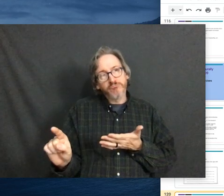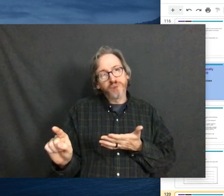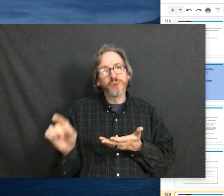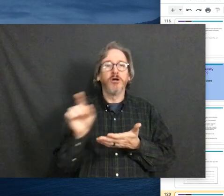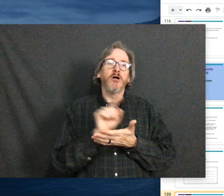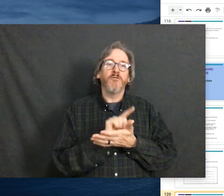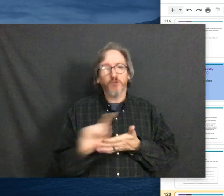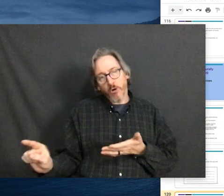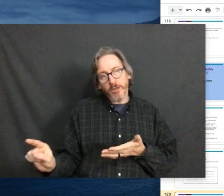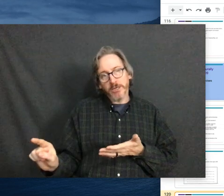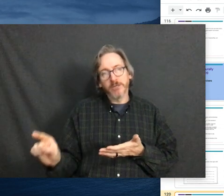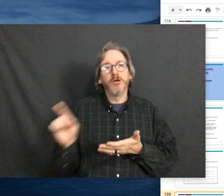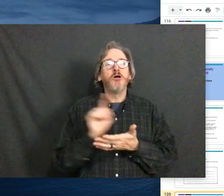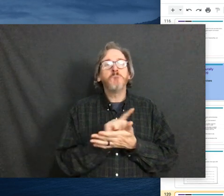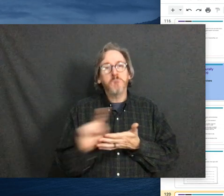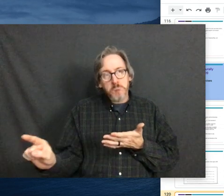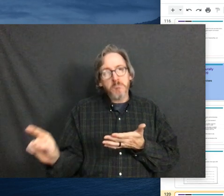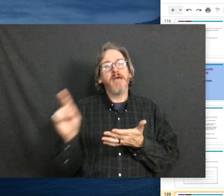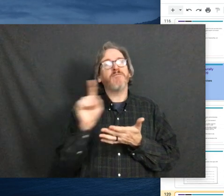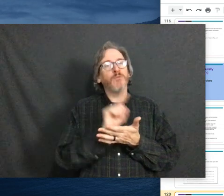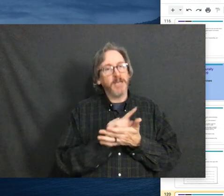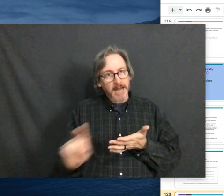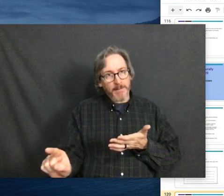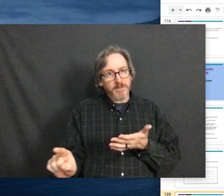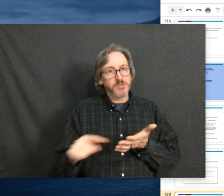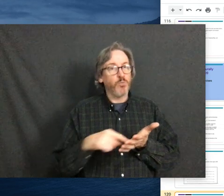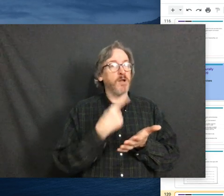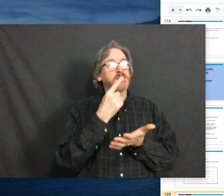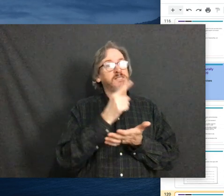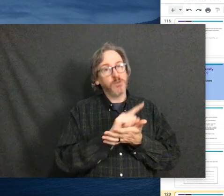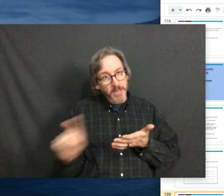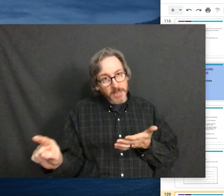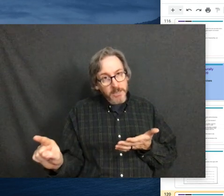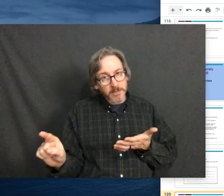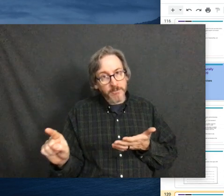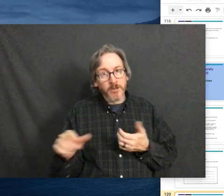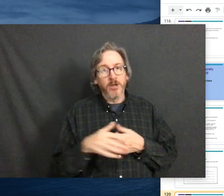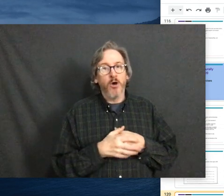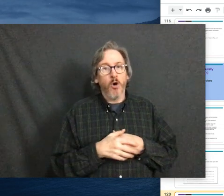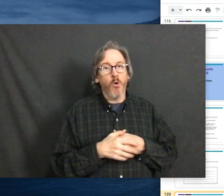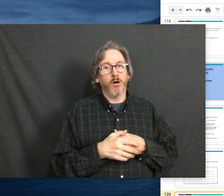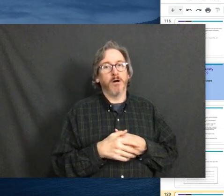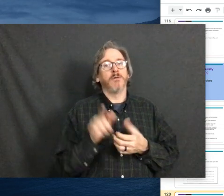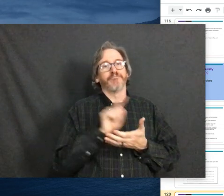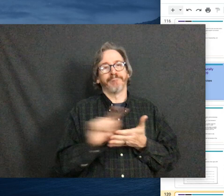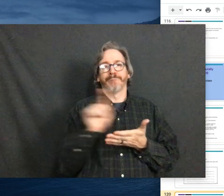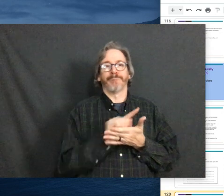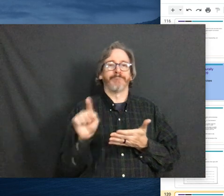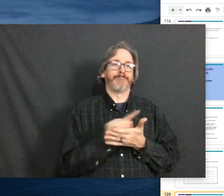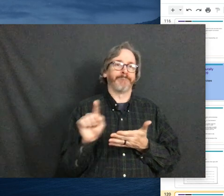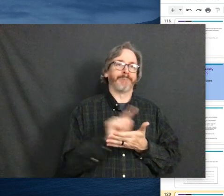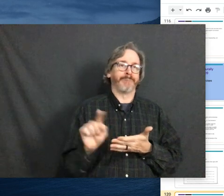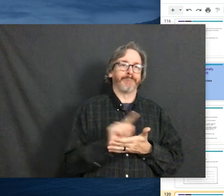week, for a whole week. Every week it happens, once a week, or